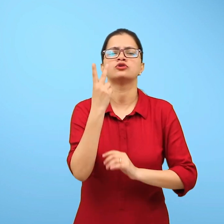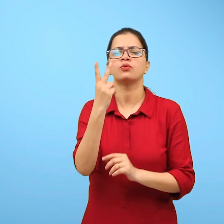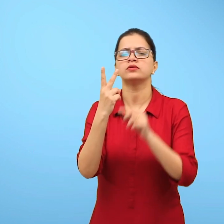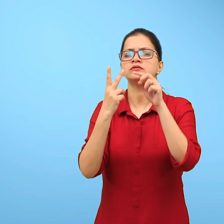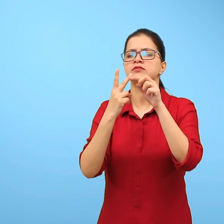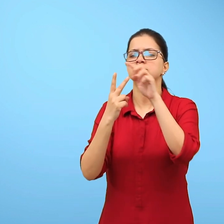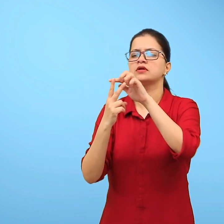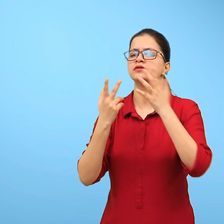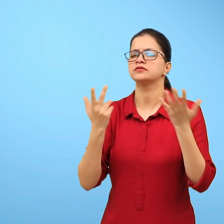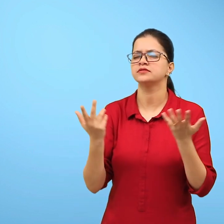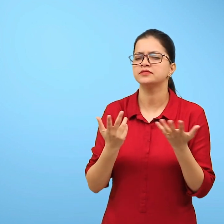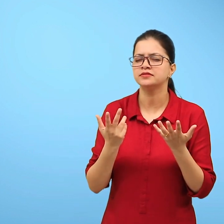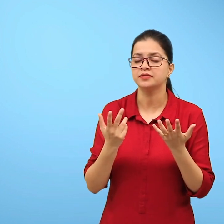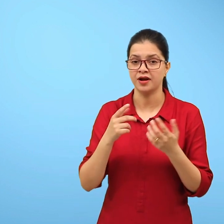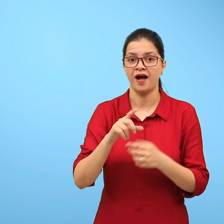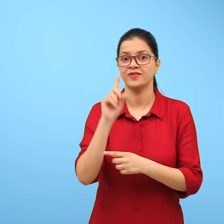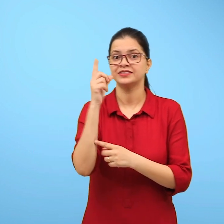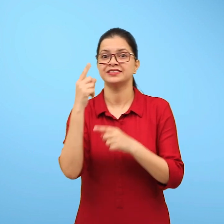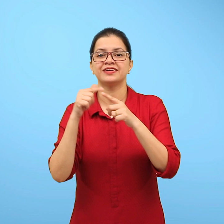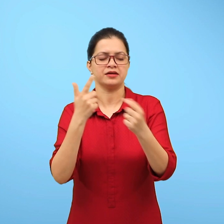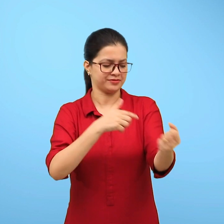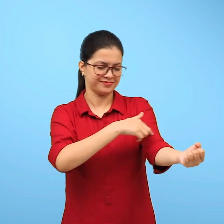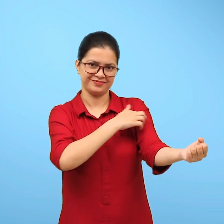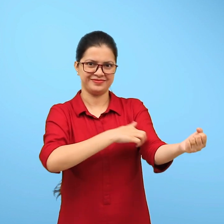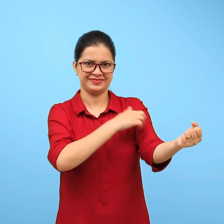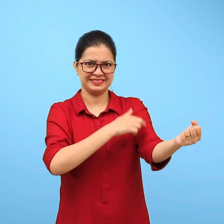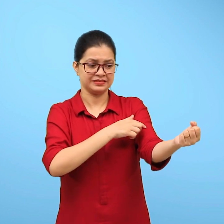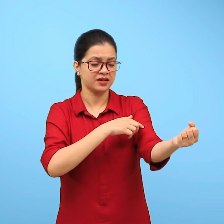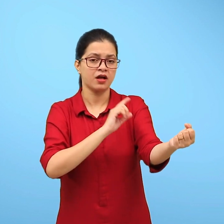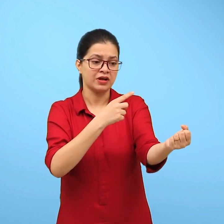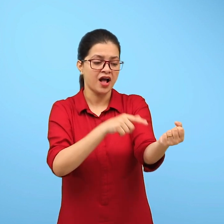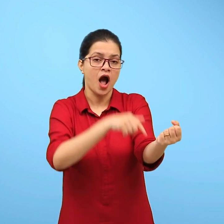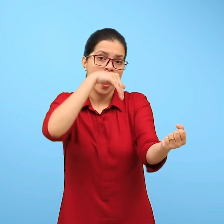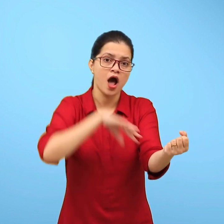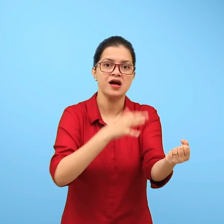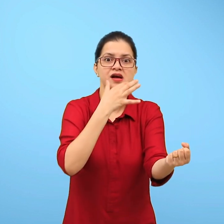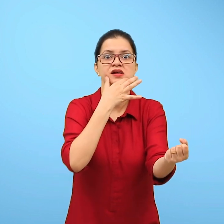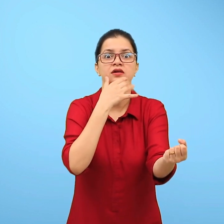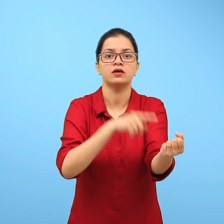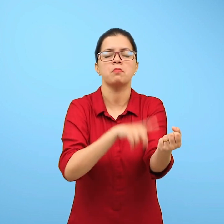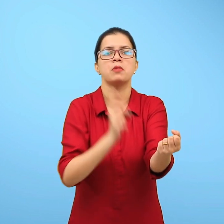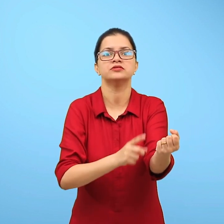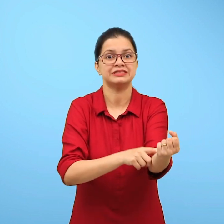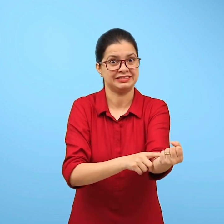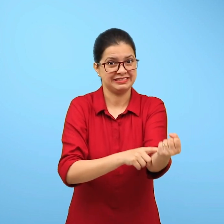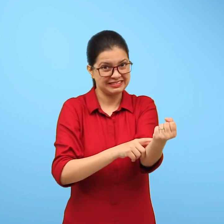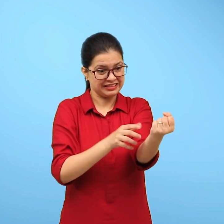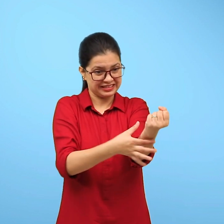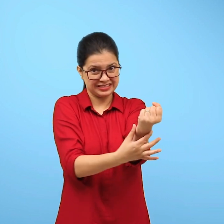Figure A, Figure B. Muscles work in pairs. When one of them contracts, the bone